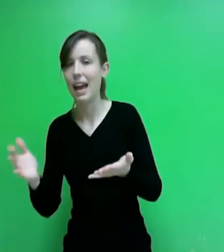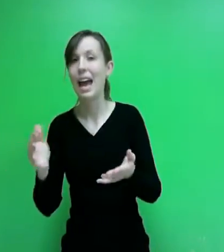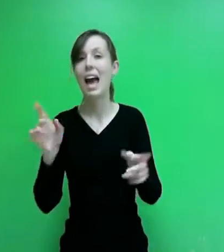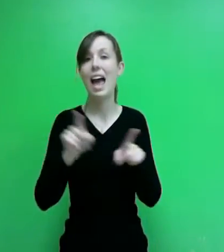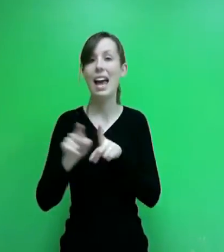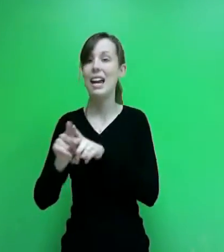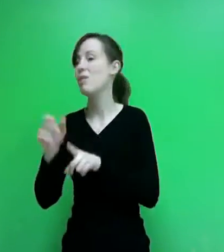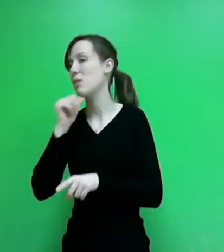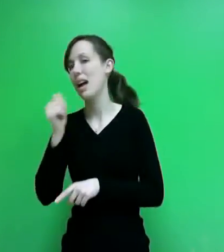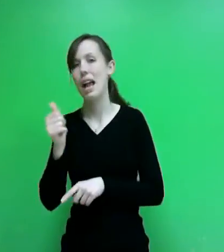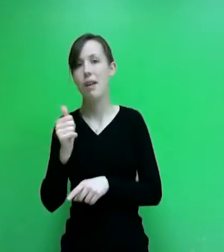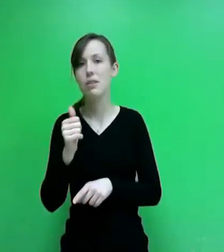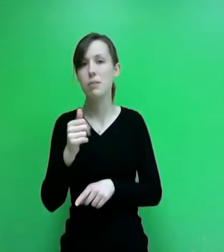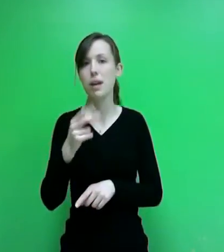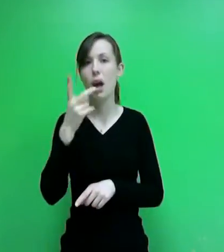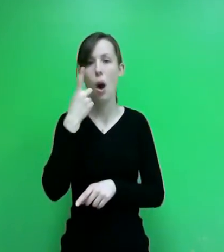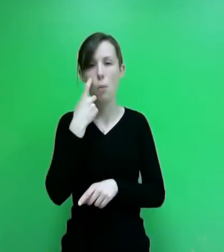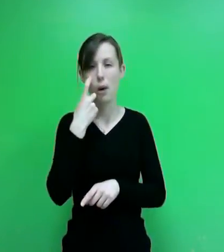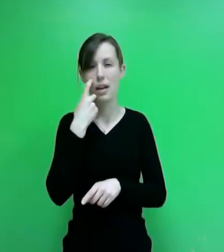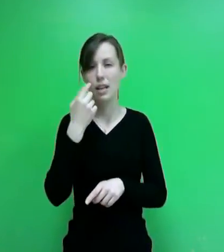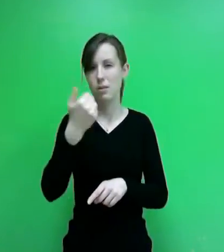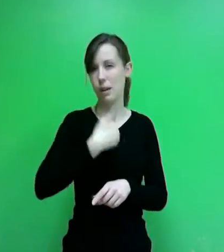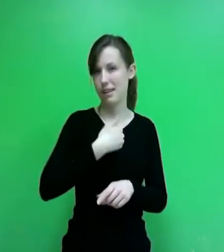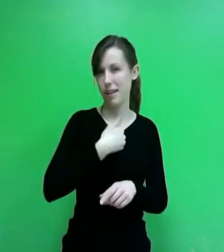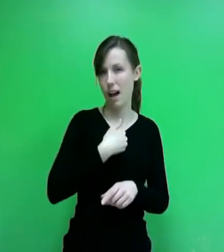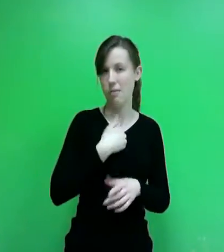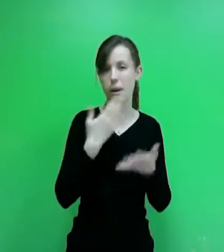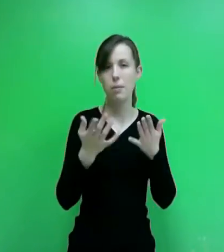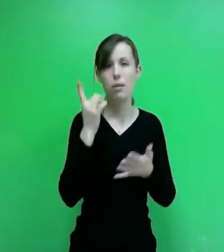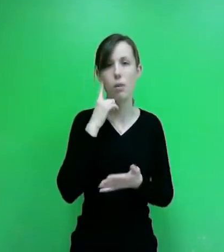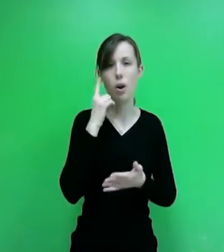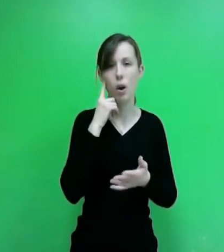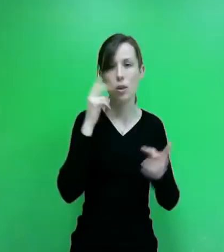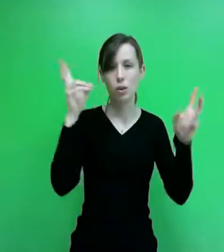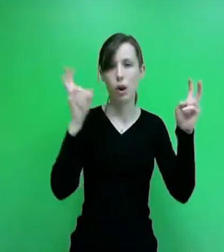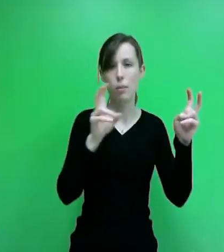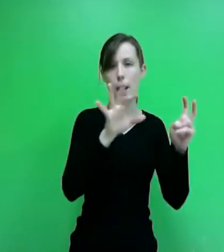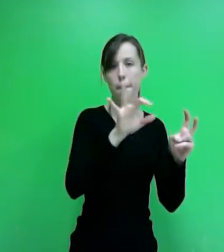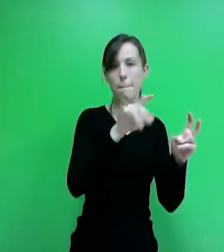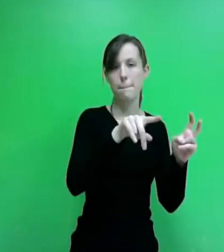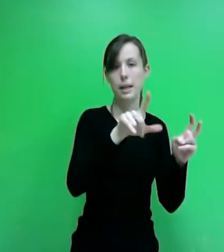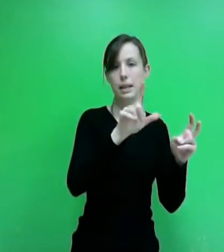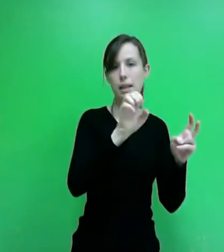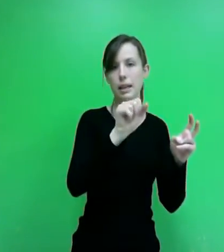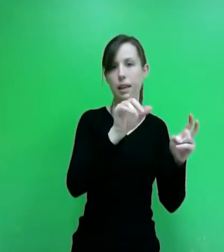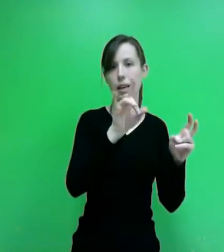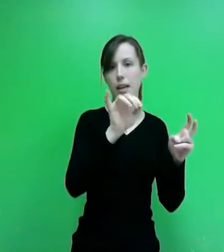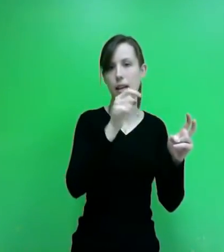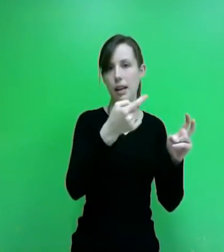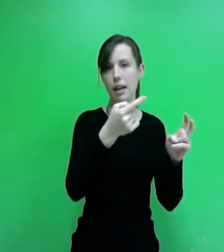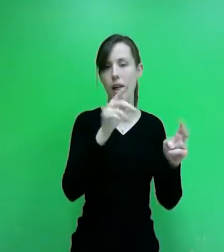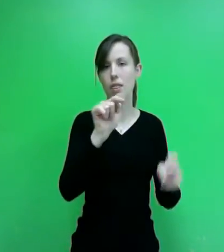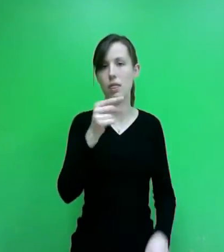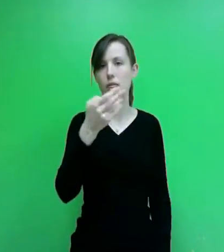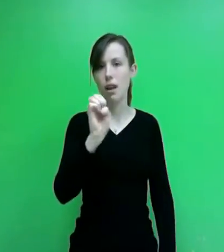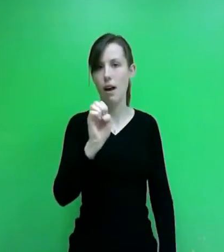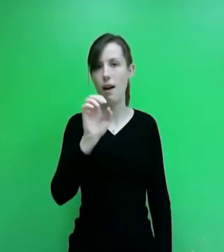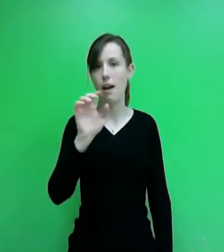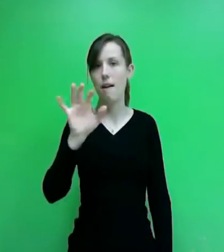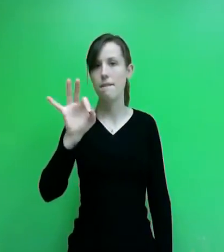myself. This is where you've heard the term maybe pleading the fifth before. If you ever go in front of a jury and you're